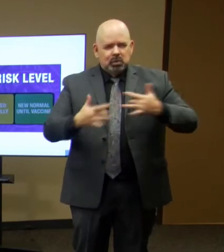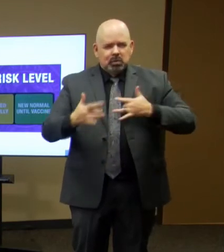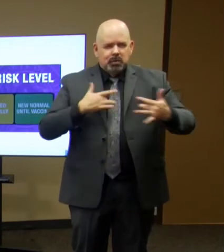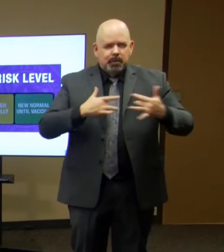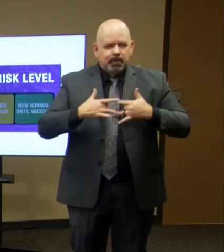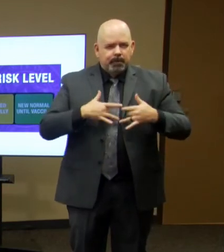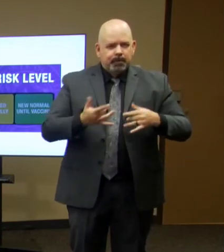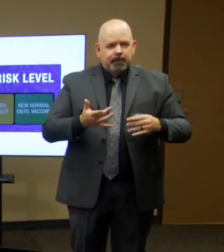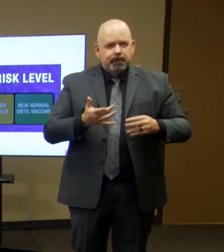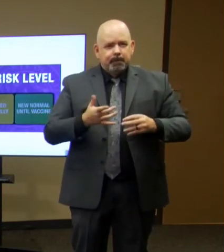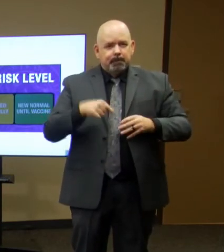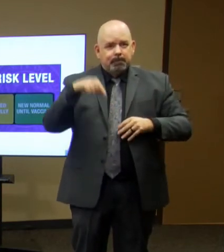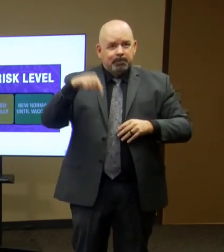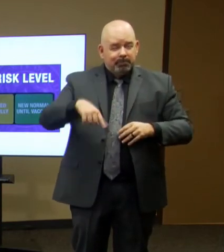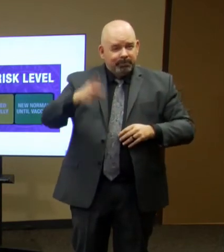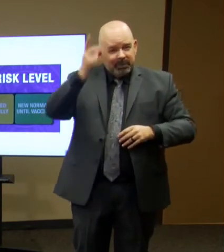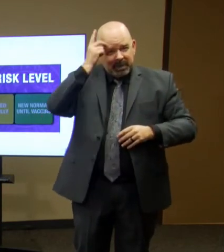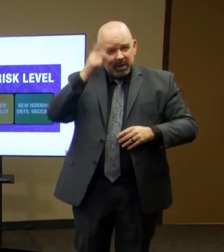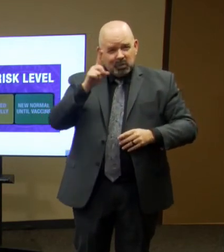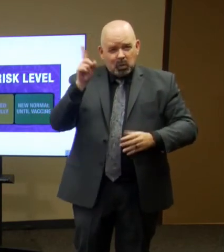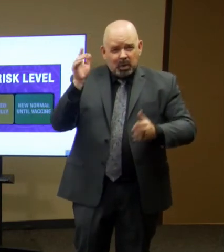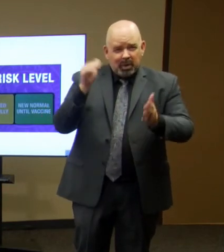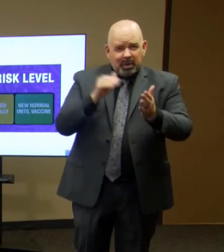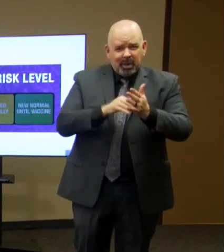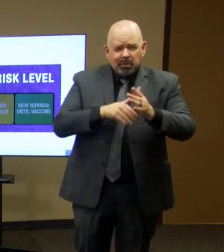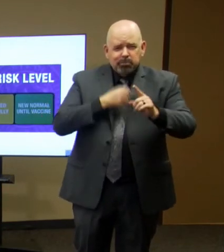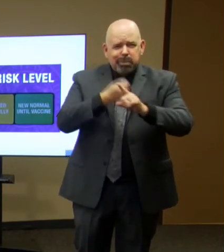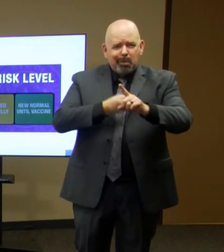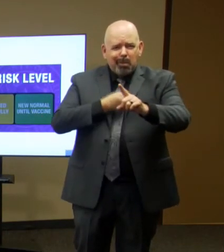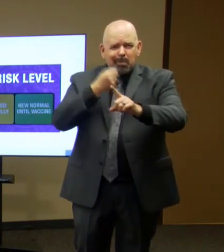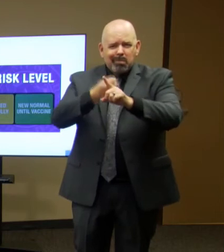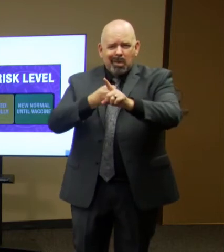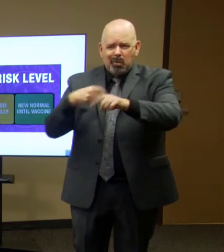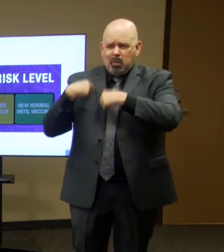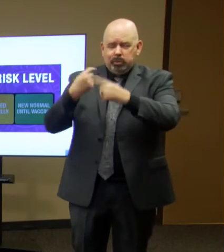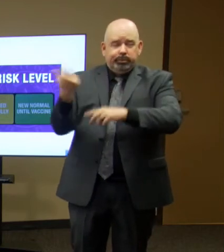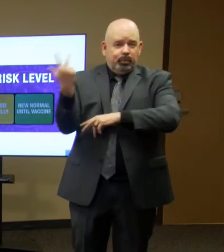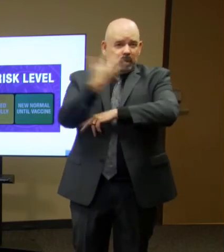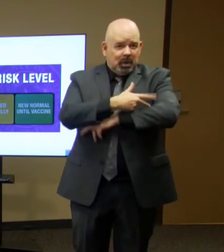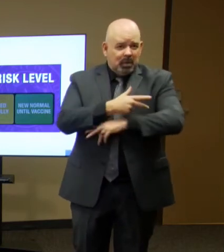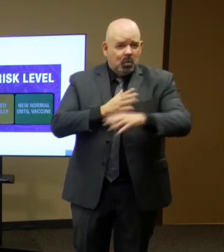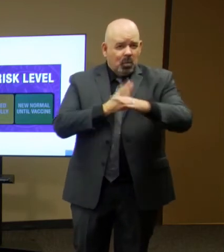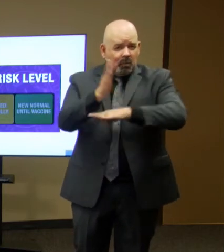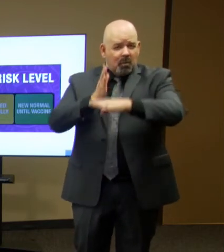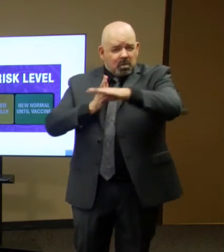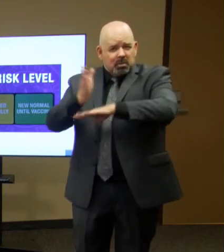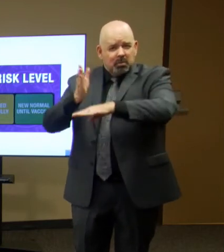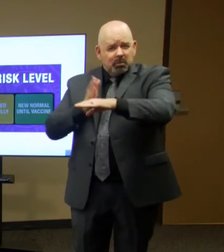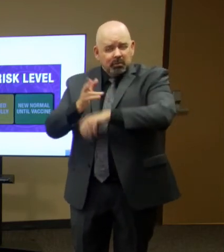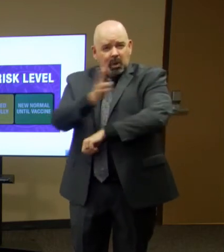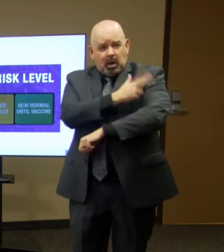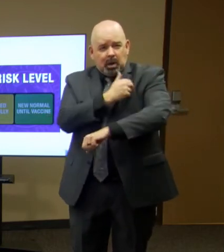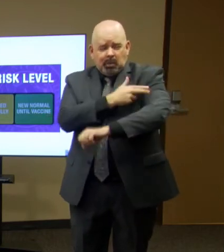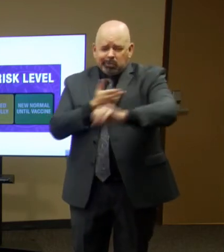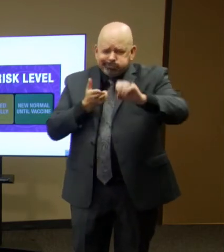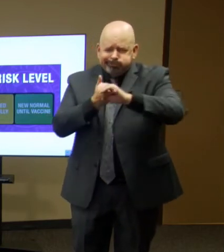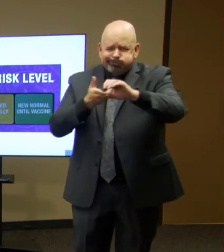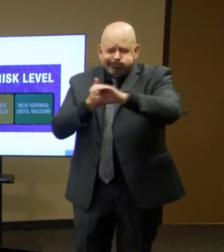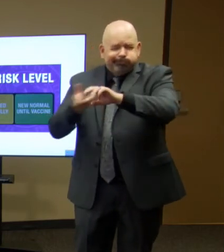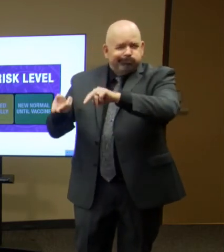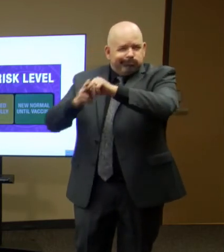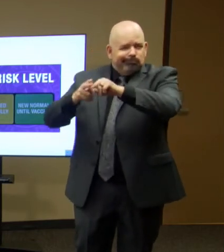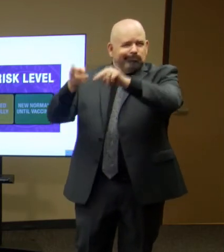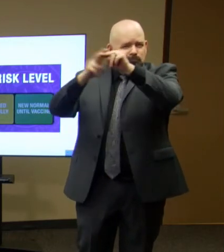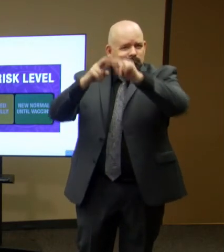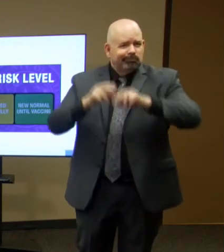straight days, and hospitalizations are continuing to increase. Today, we're reporting 808 new cases, but